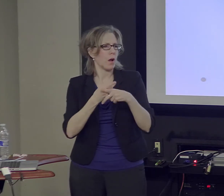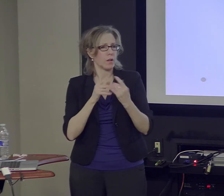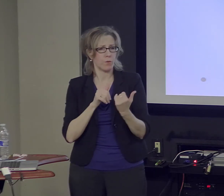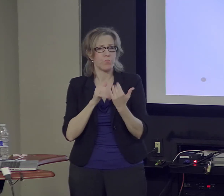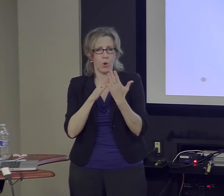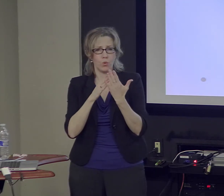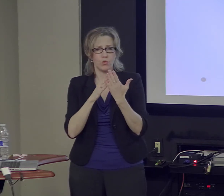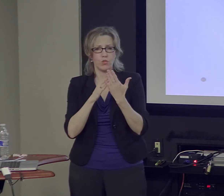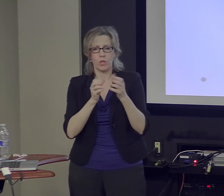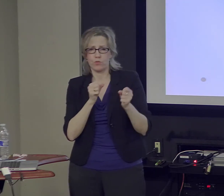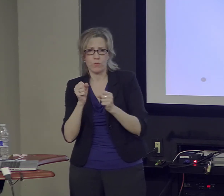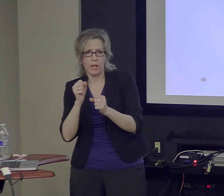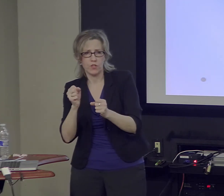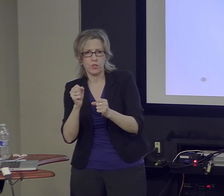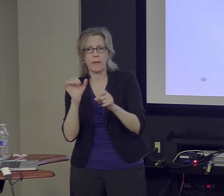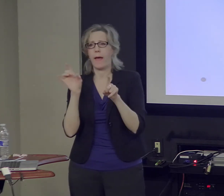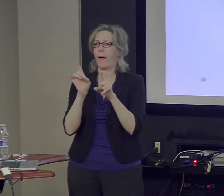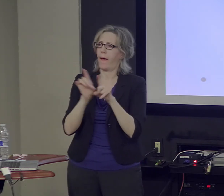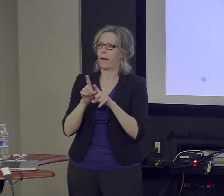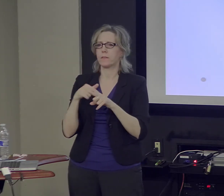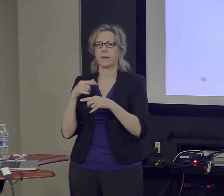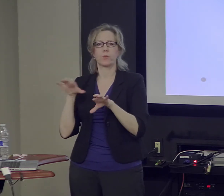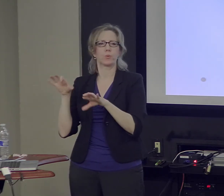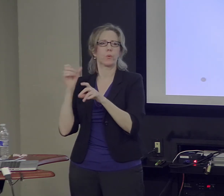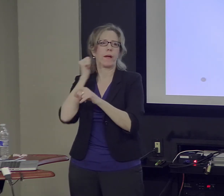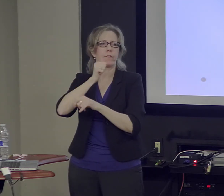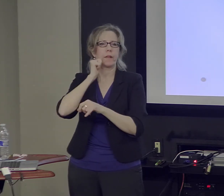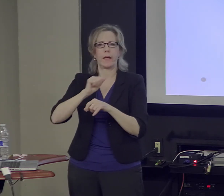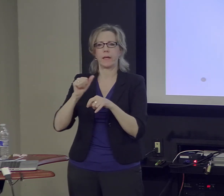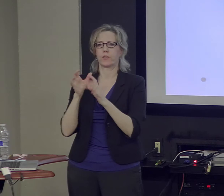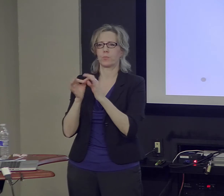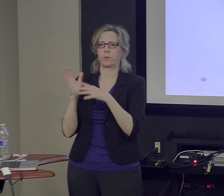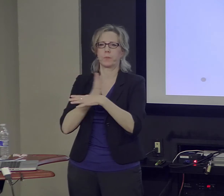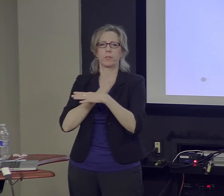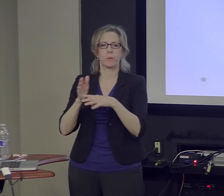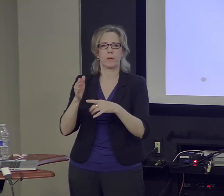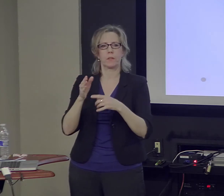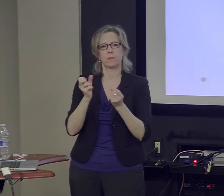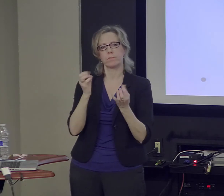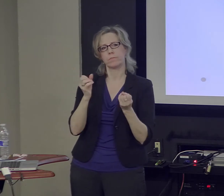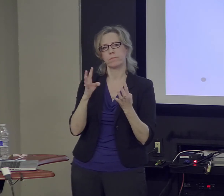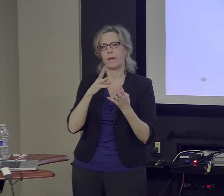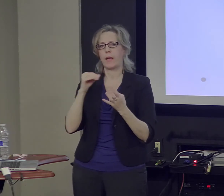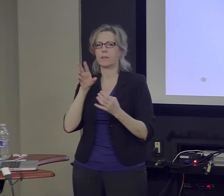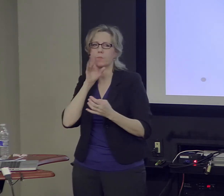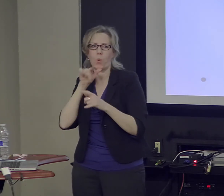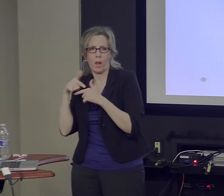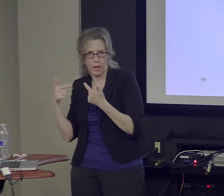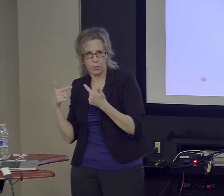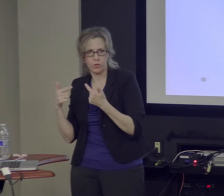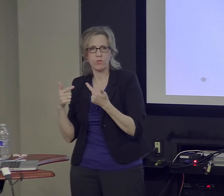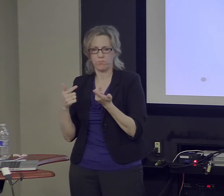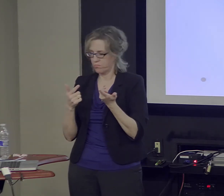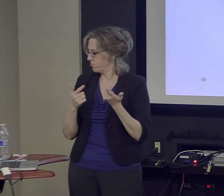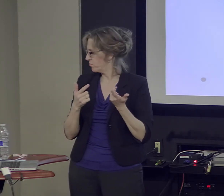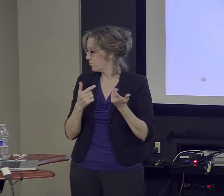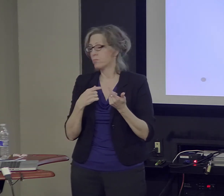to incorporate some of the ideas of interpreting into my research. know, if you're interpreting